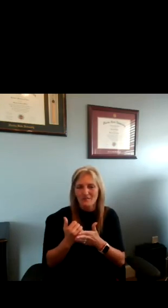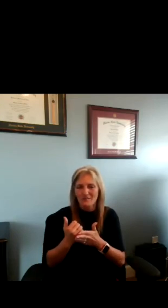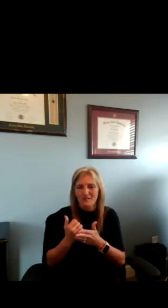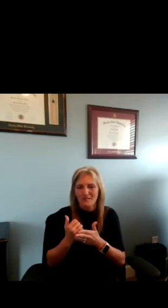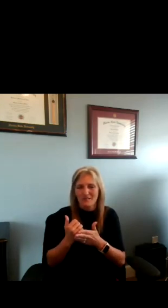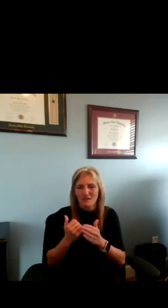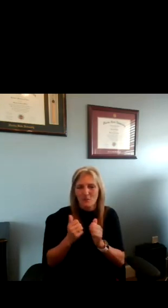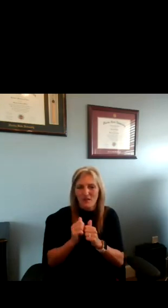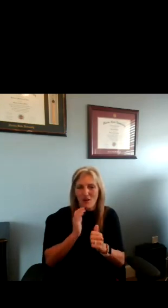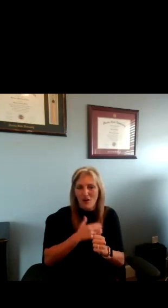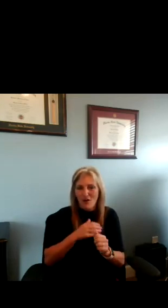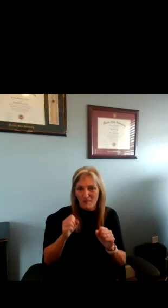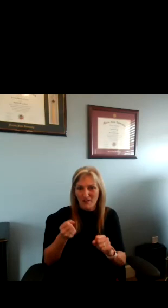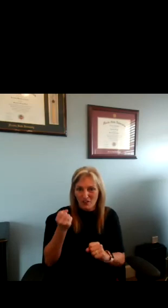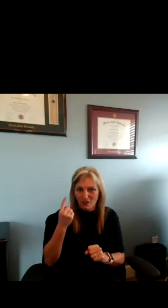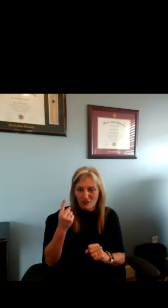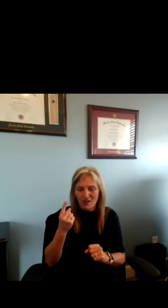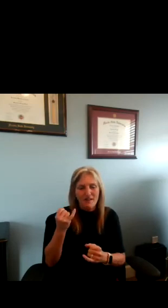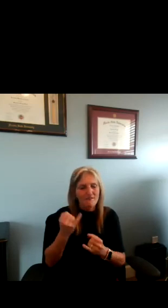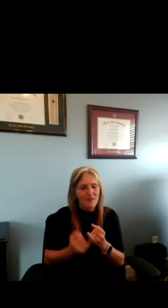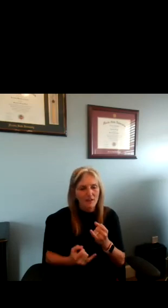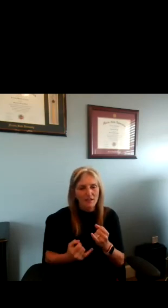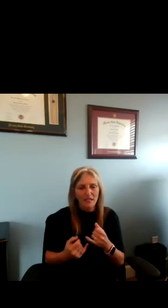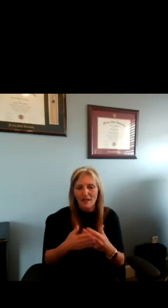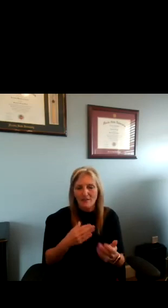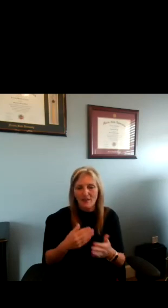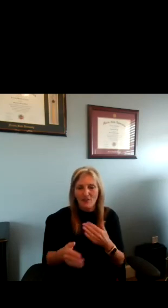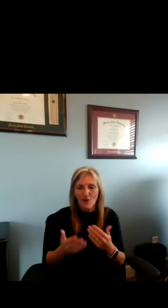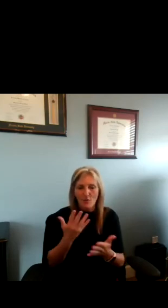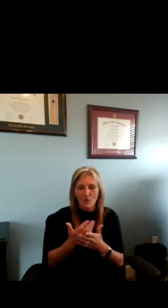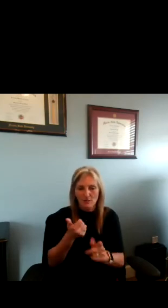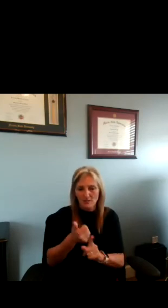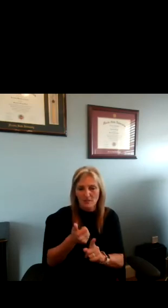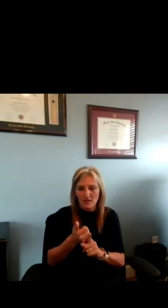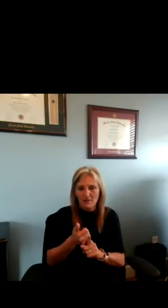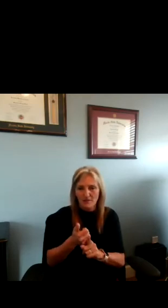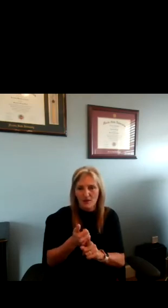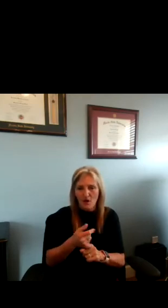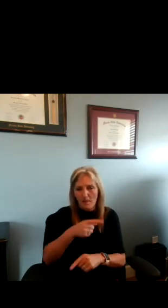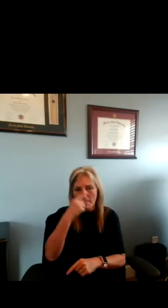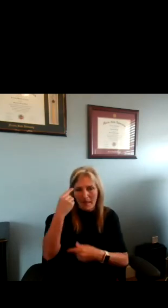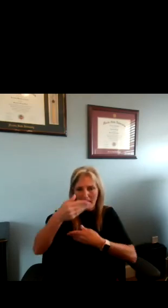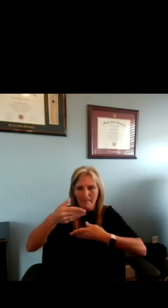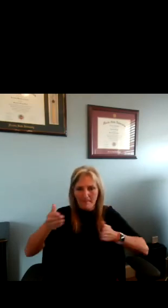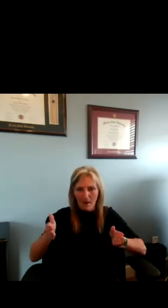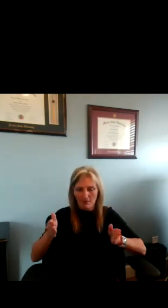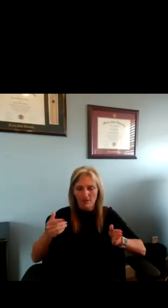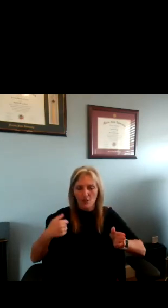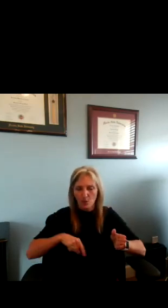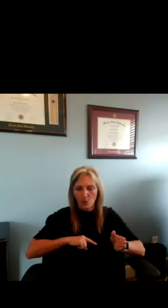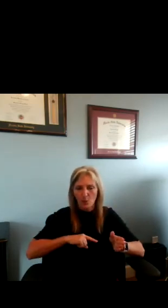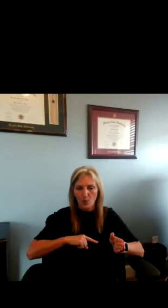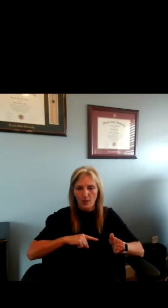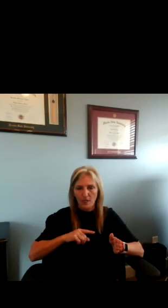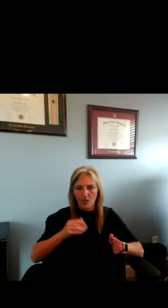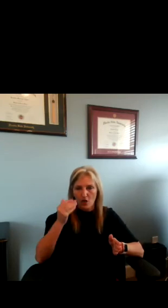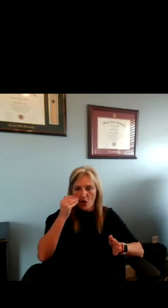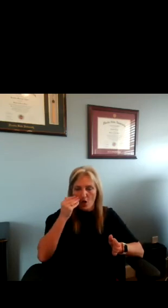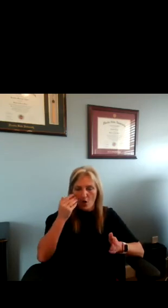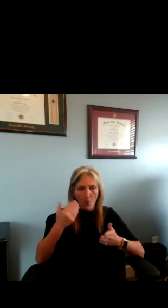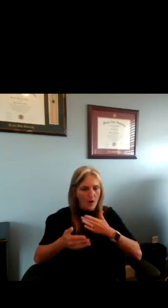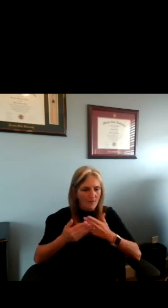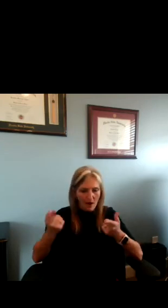made. And finally, even though prisons themselves are black boxes, we do know that whatever happens within